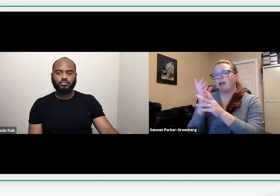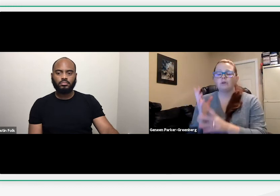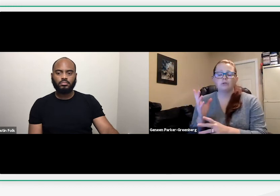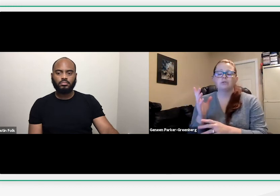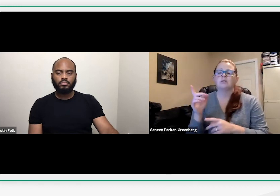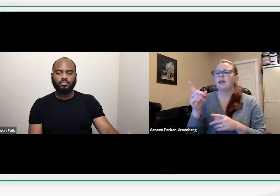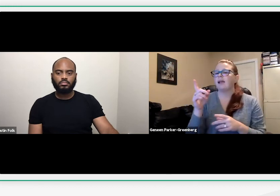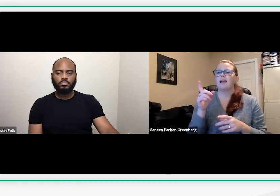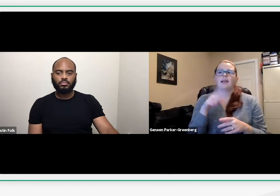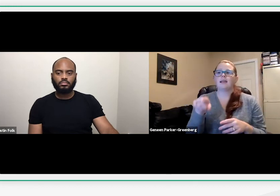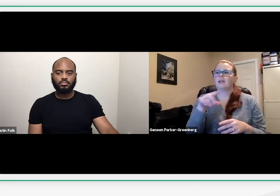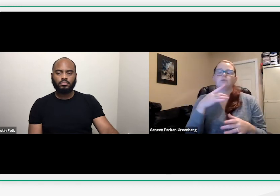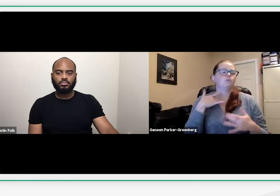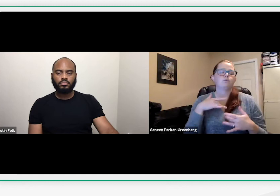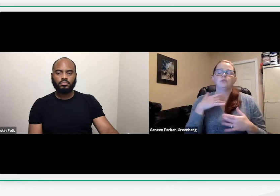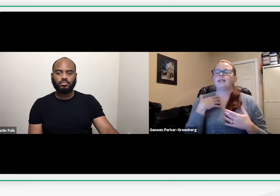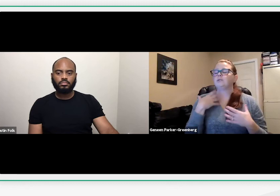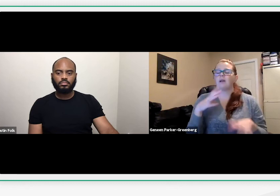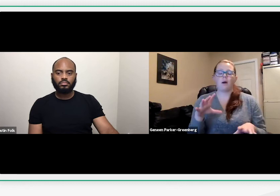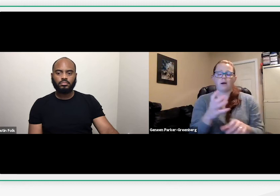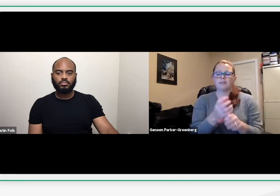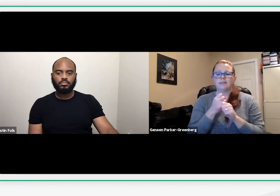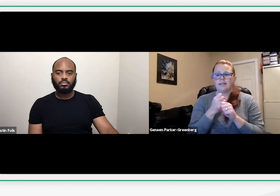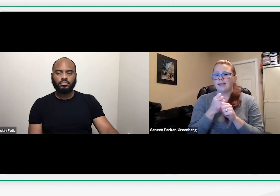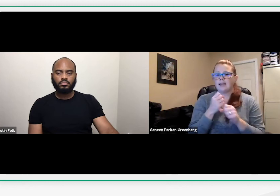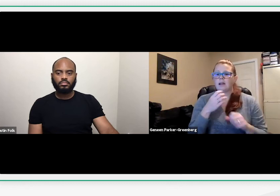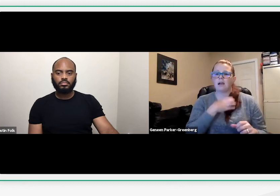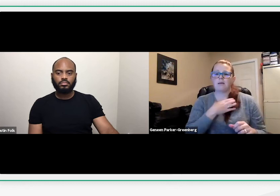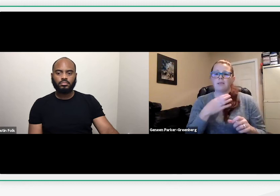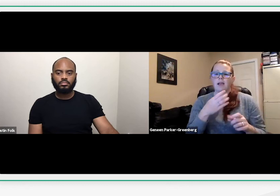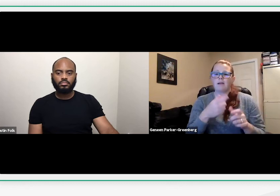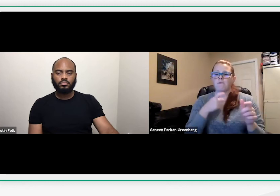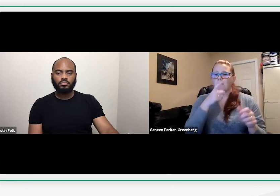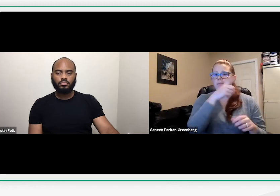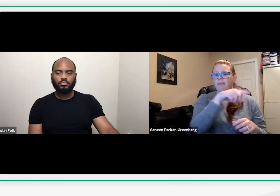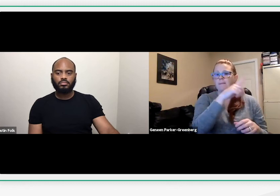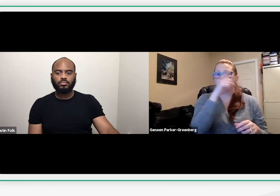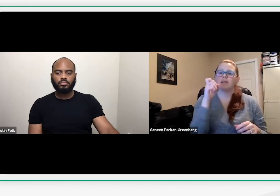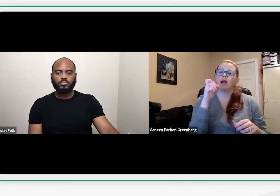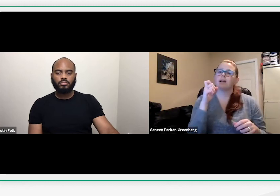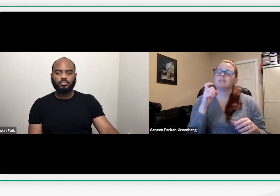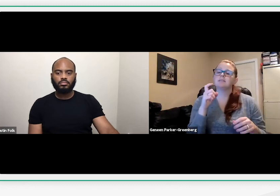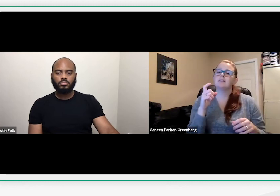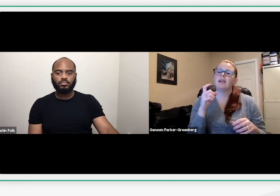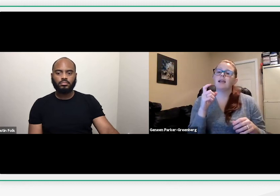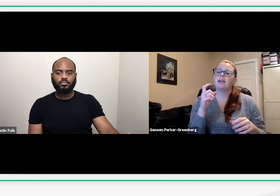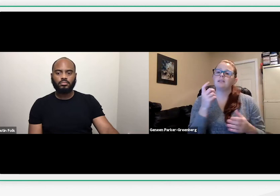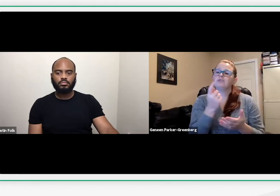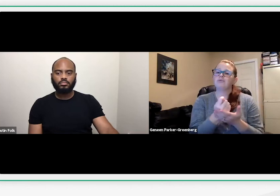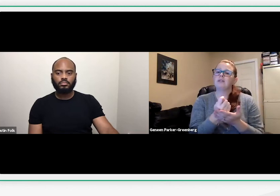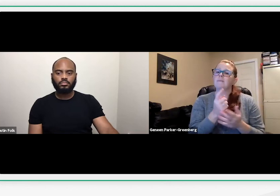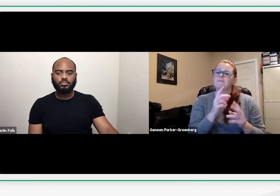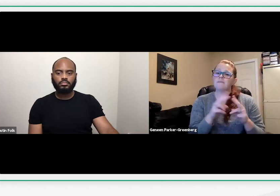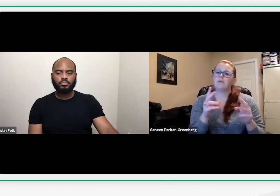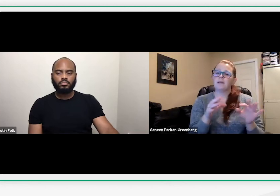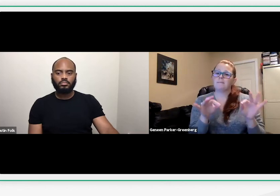other institution or lender does not want to, because they won't want to get